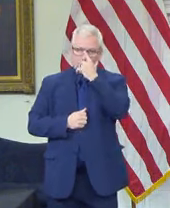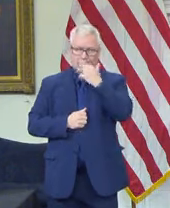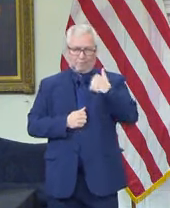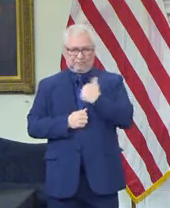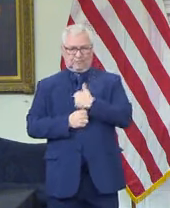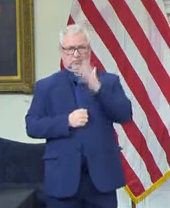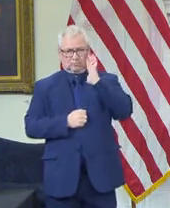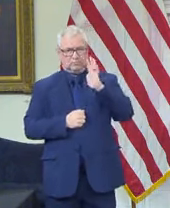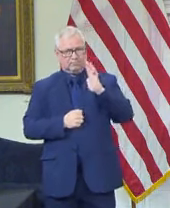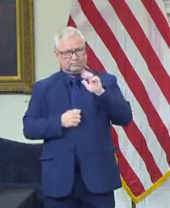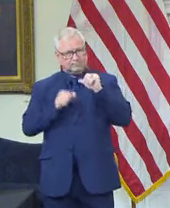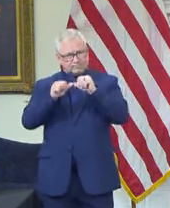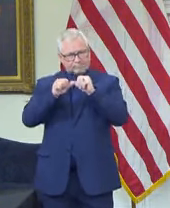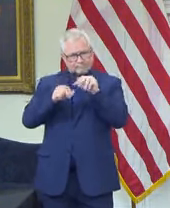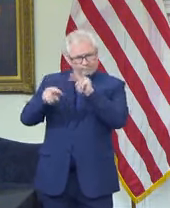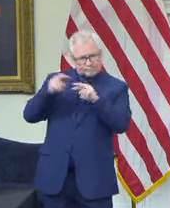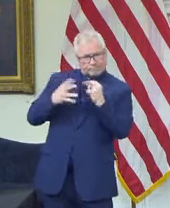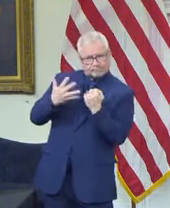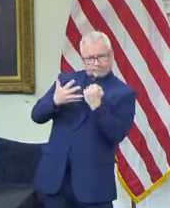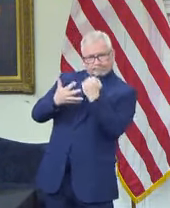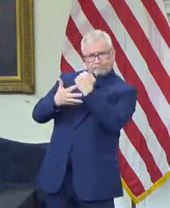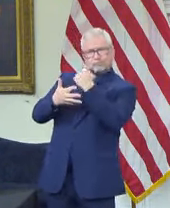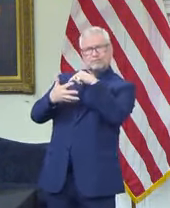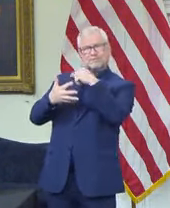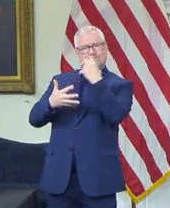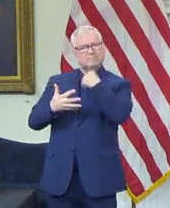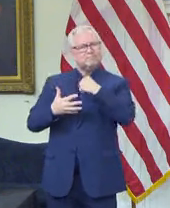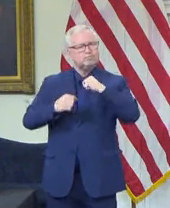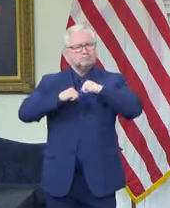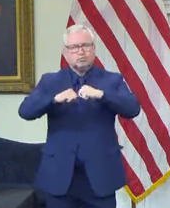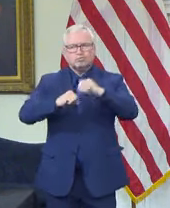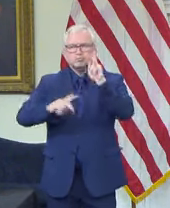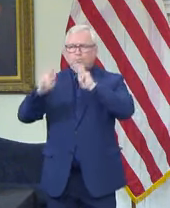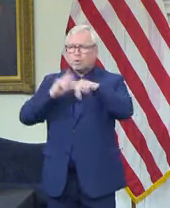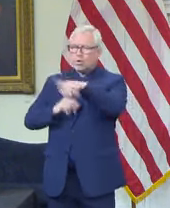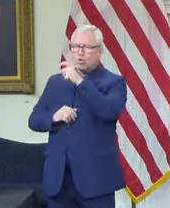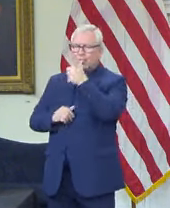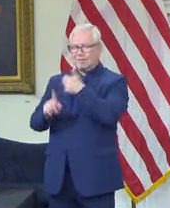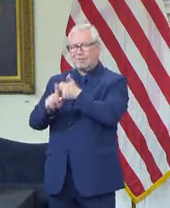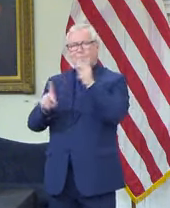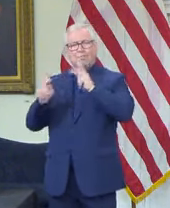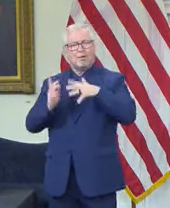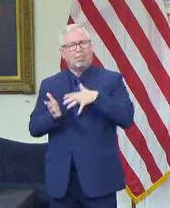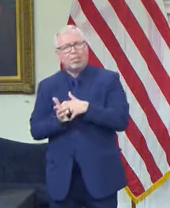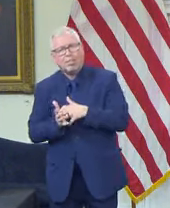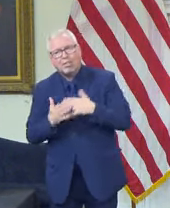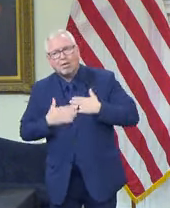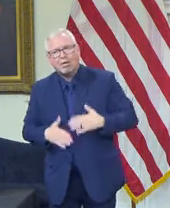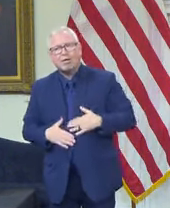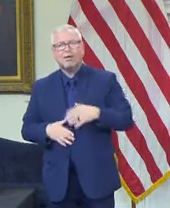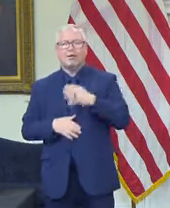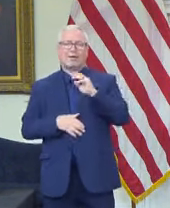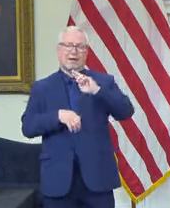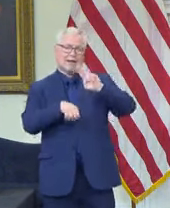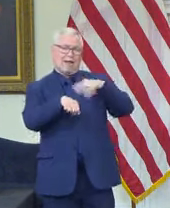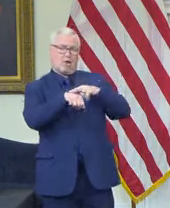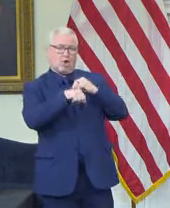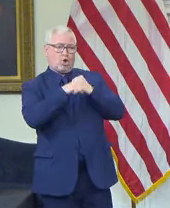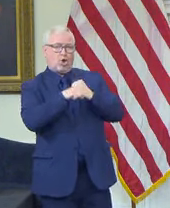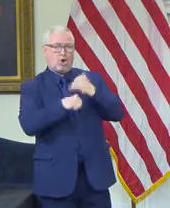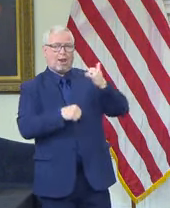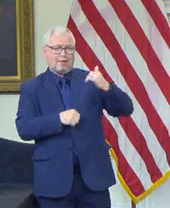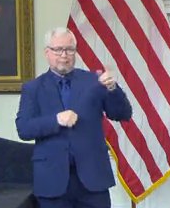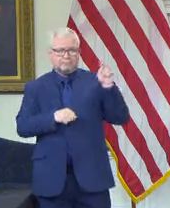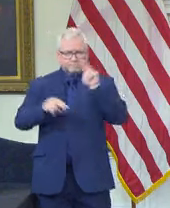homes. National Guard has now delivered courses of remdesivir to all institutional pharmacies